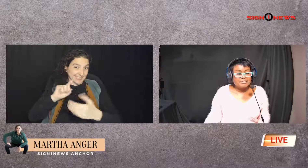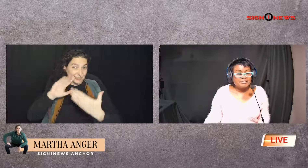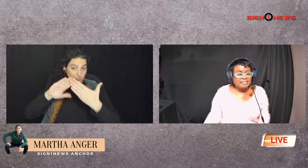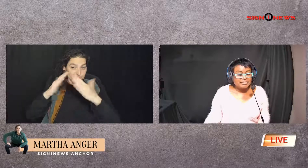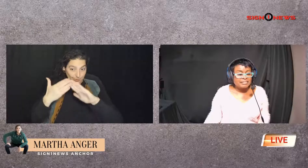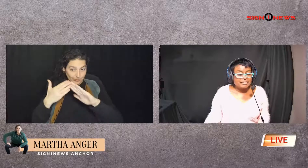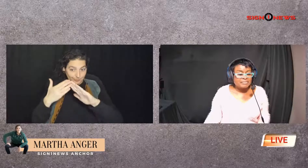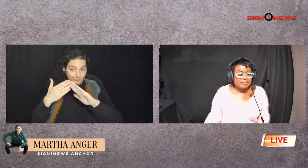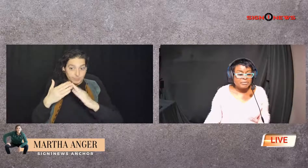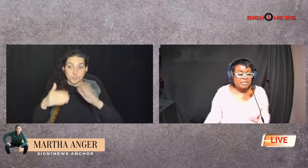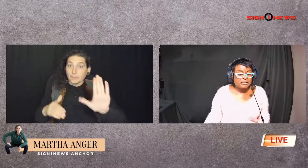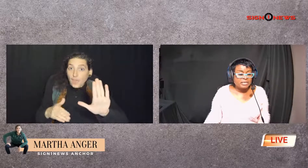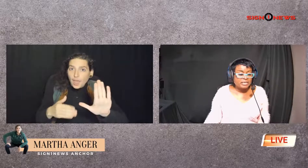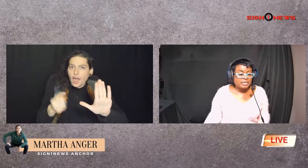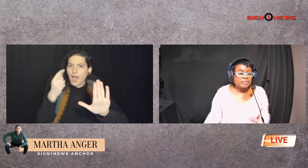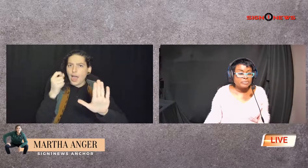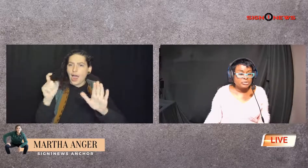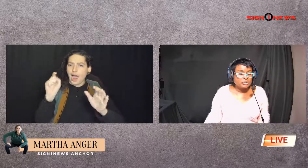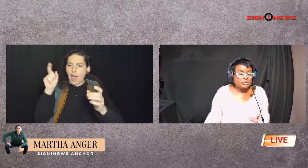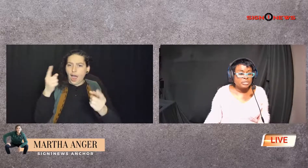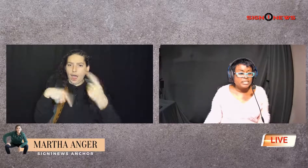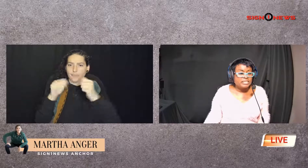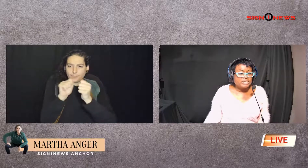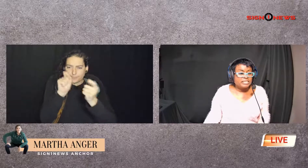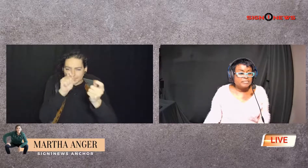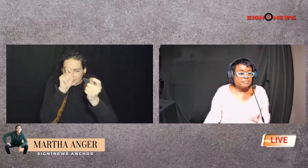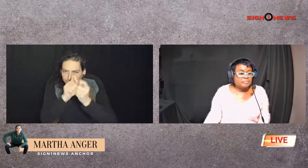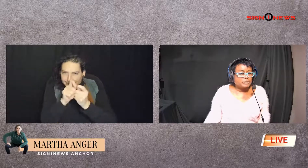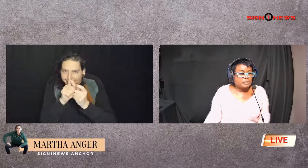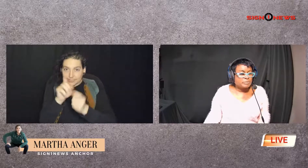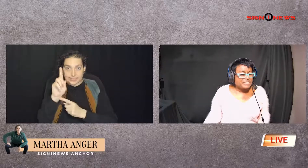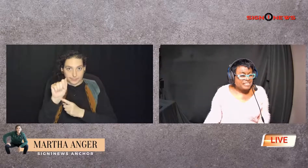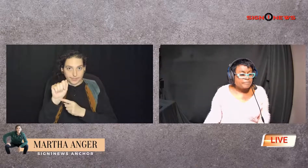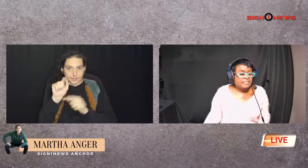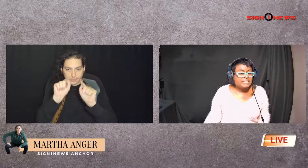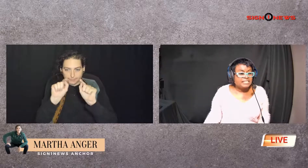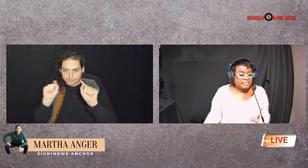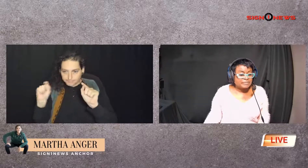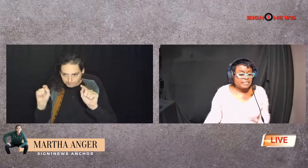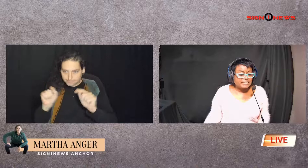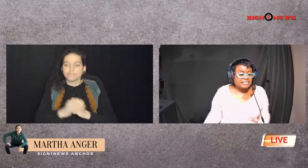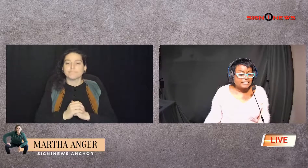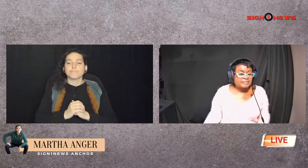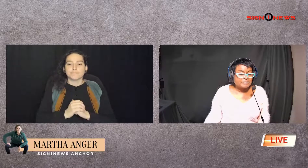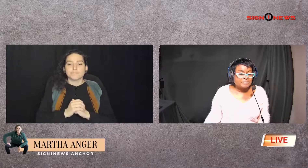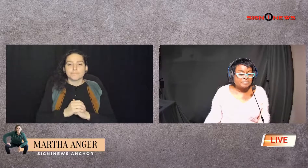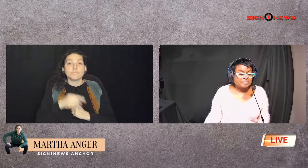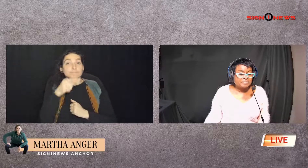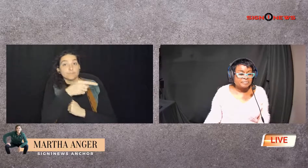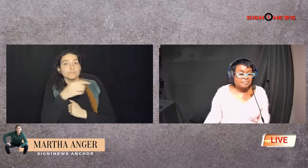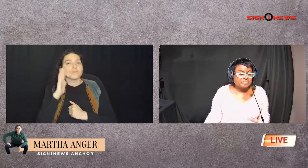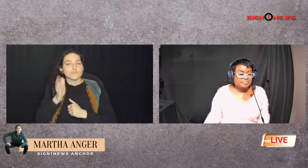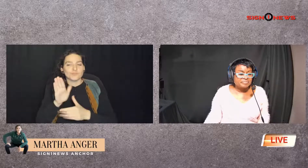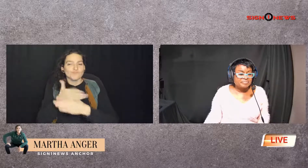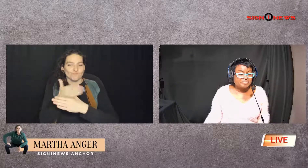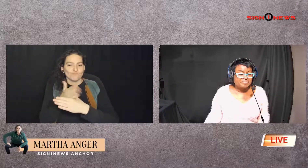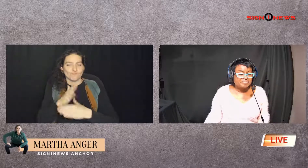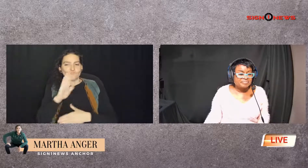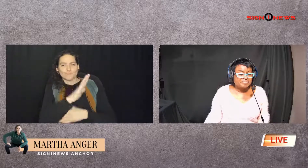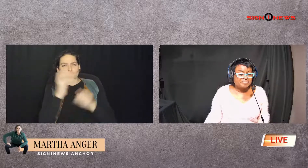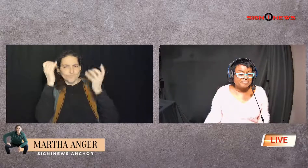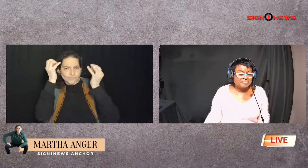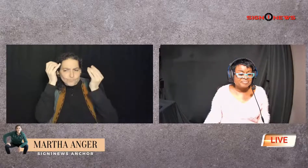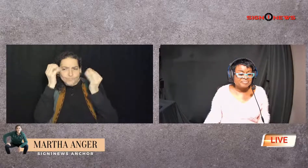double standard in the deaf community when it comes to specific disabilities?